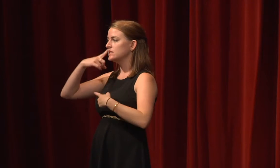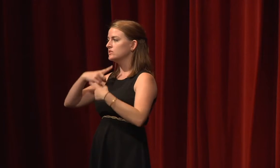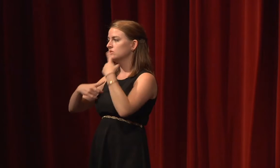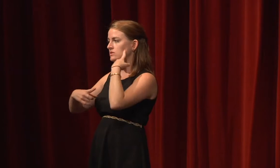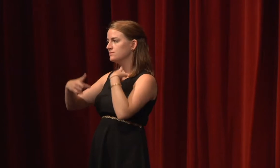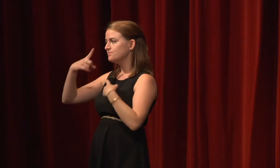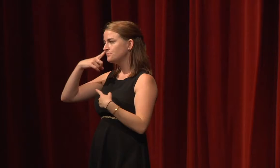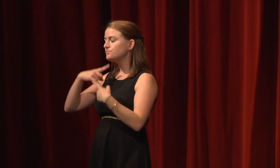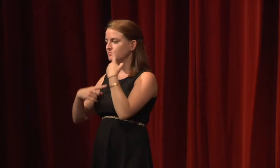tear. Cry.